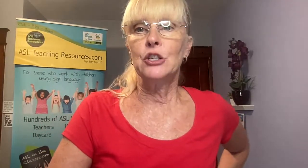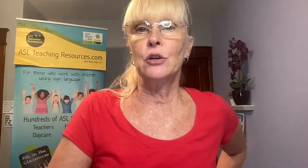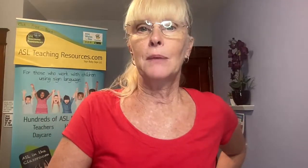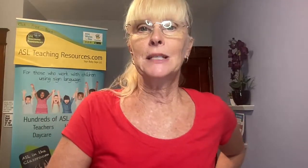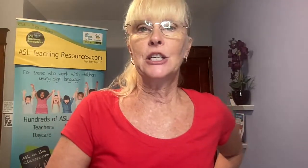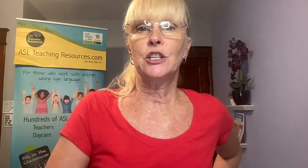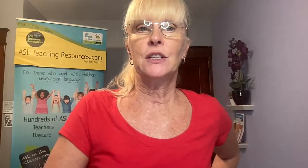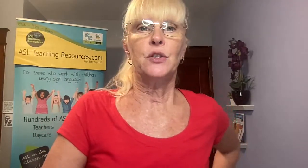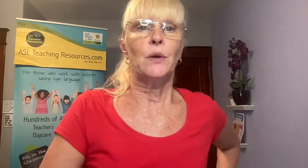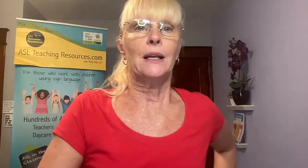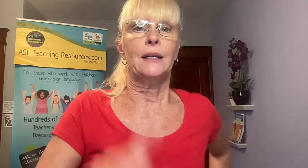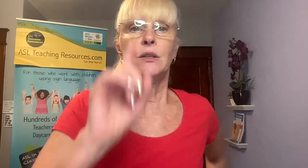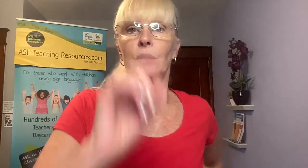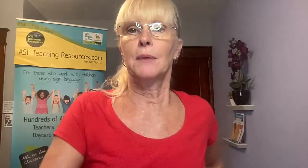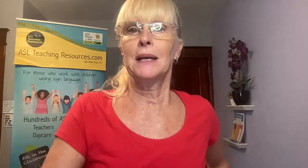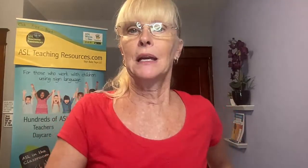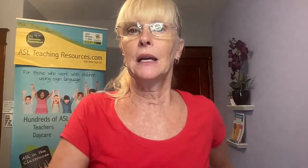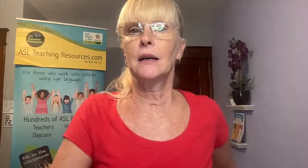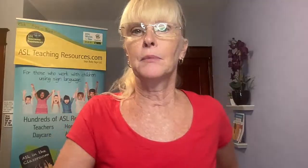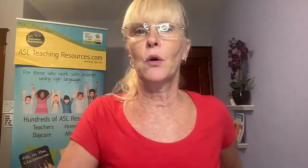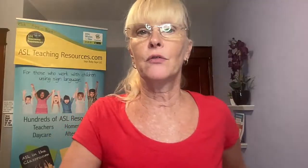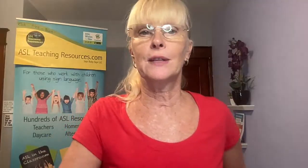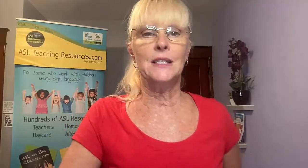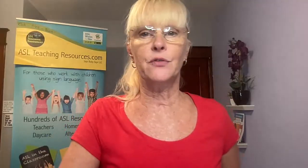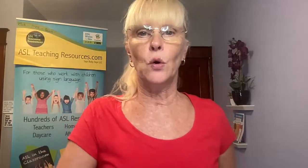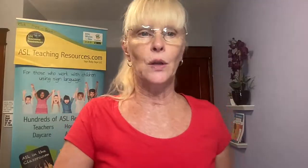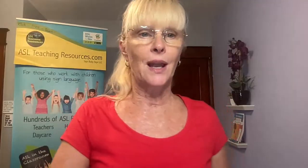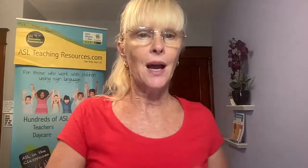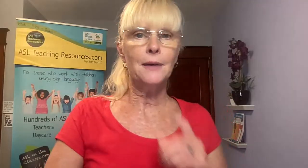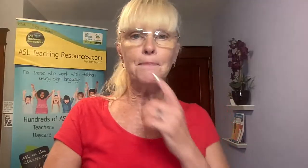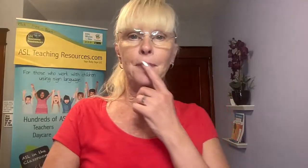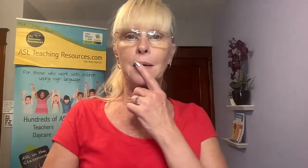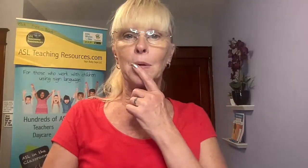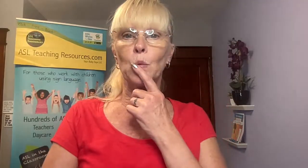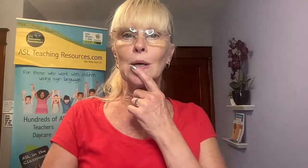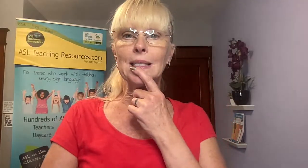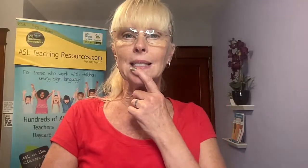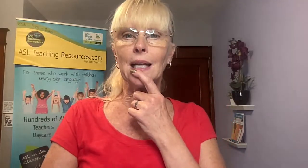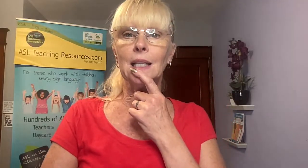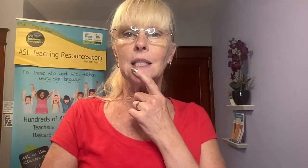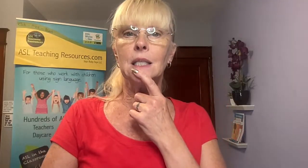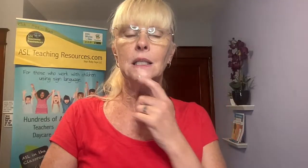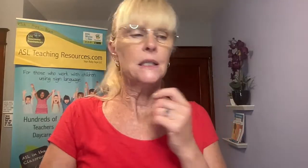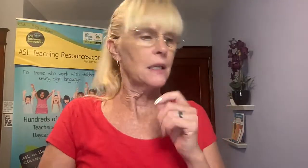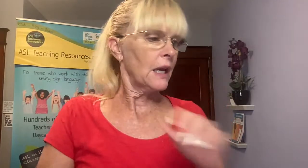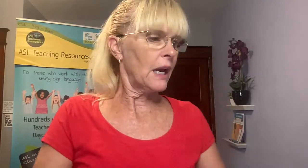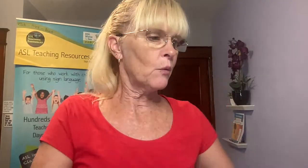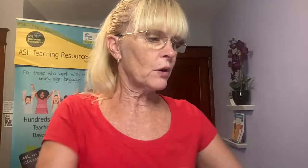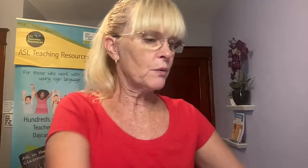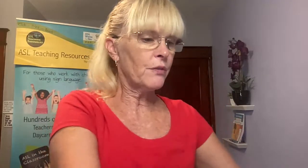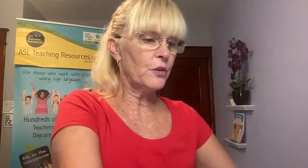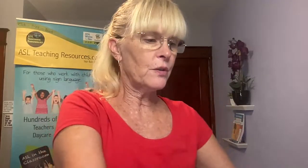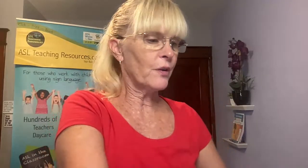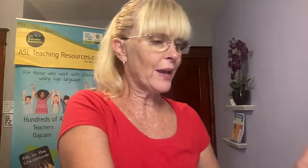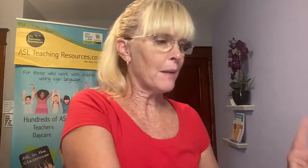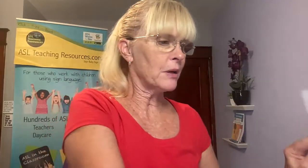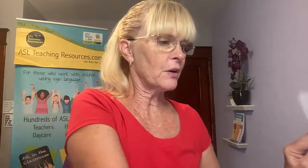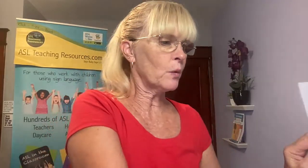I'm teaching this correctly. So let me go for this for online. Give me 1 second. And we're going to review the vocabulary. We're going to